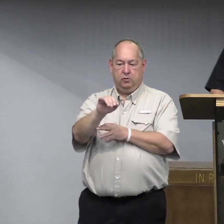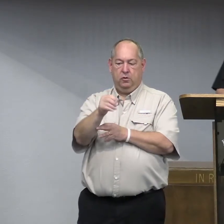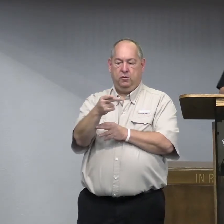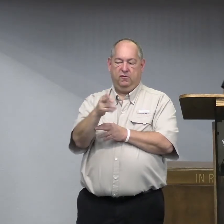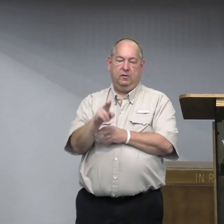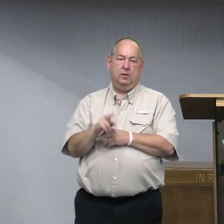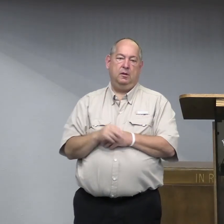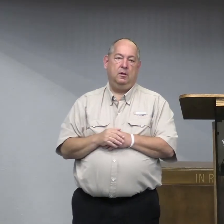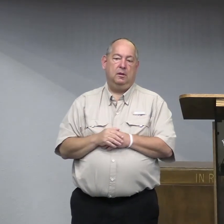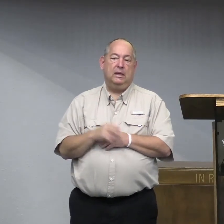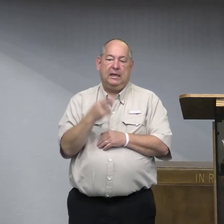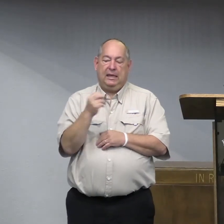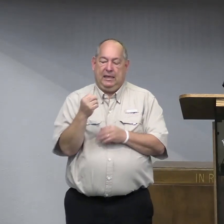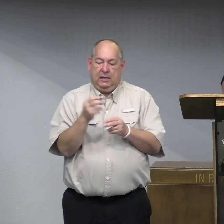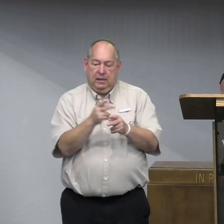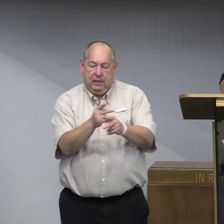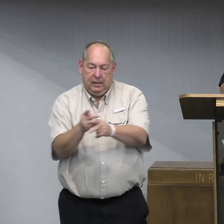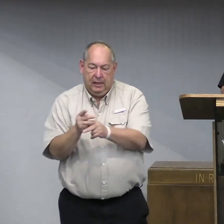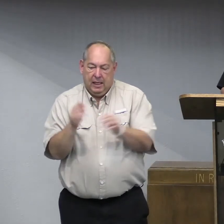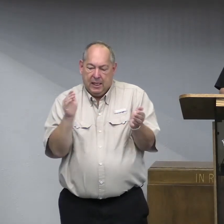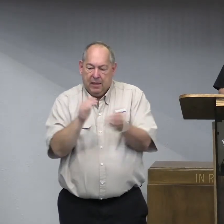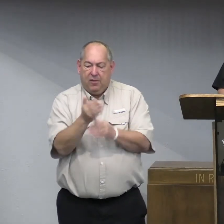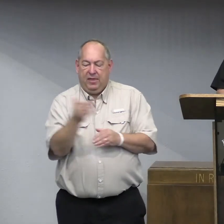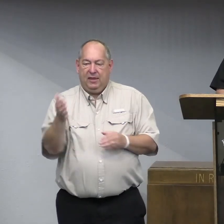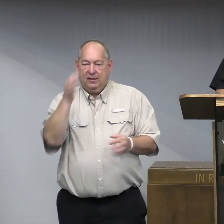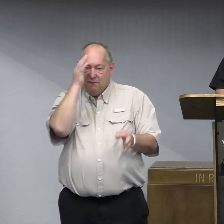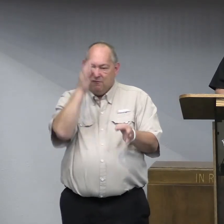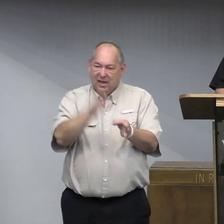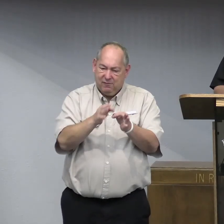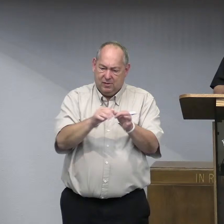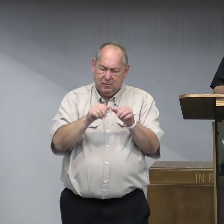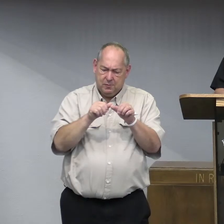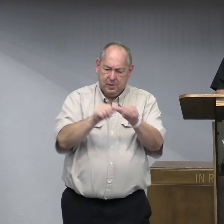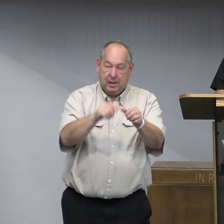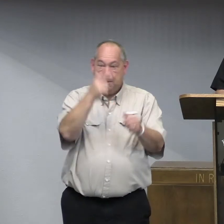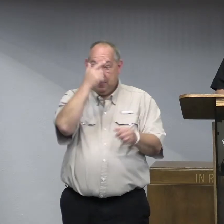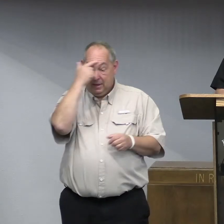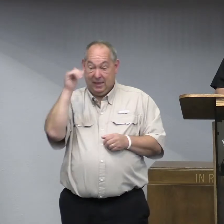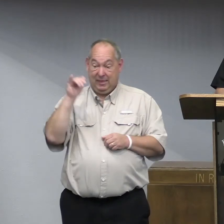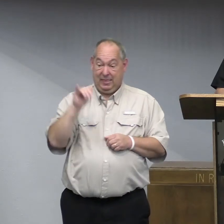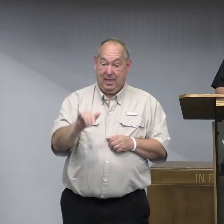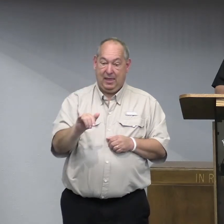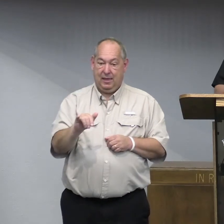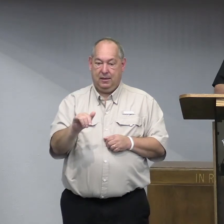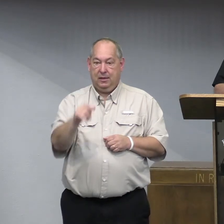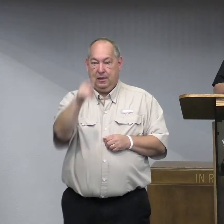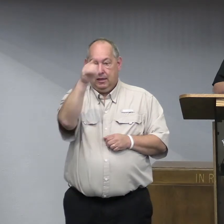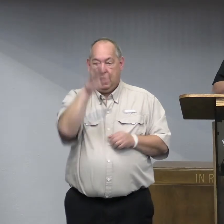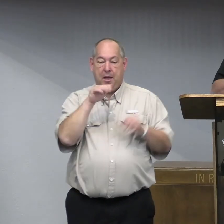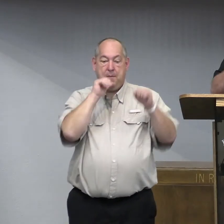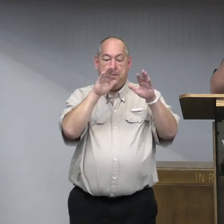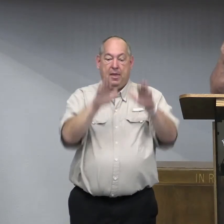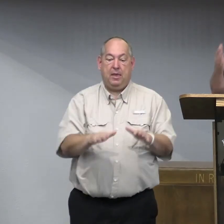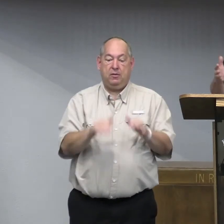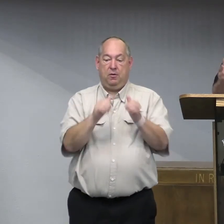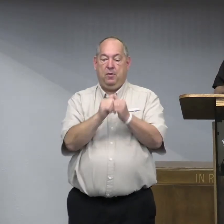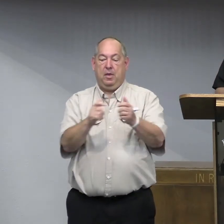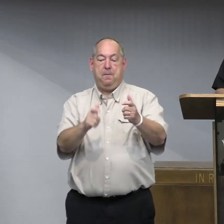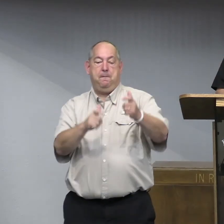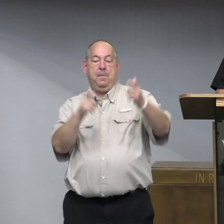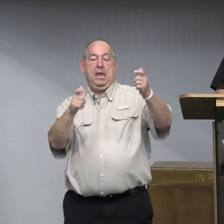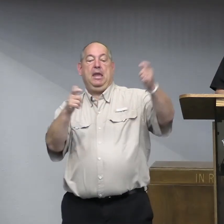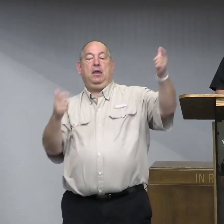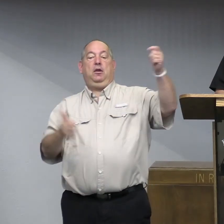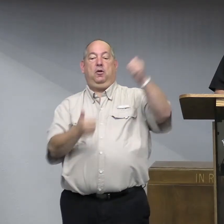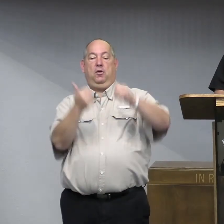He handled the little things faithfully, and because of that, God blessed him with bigger things